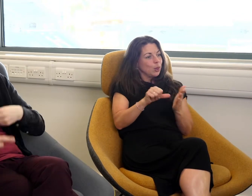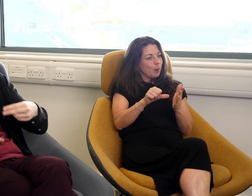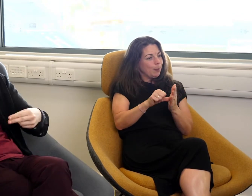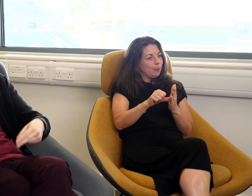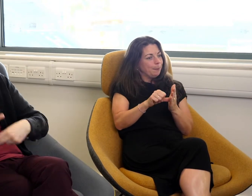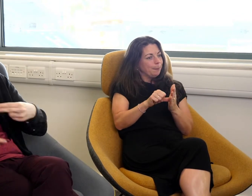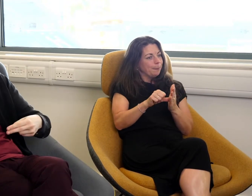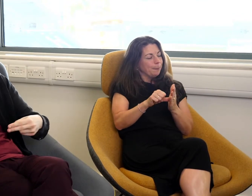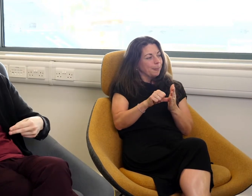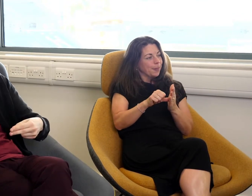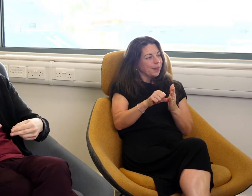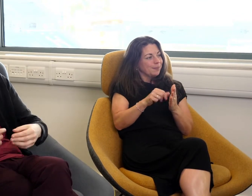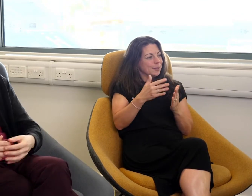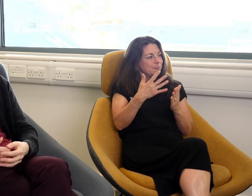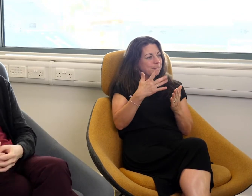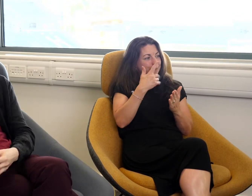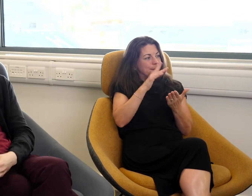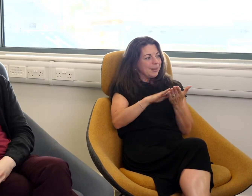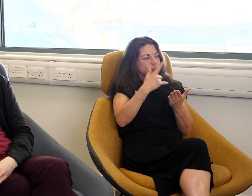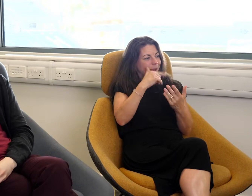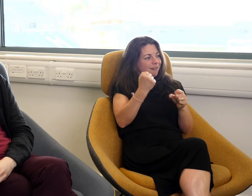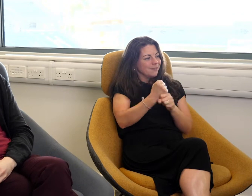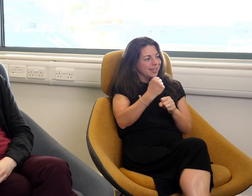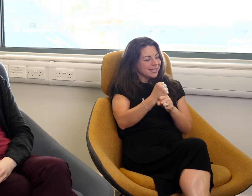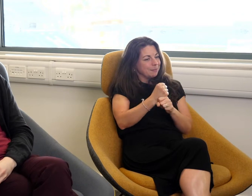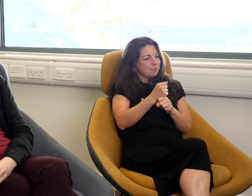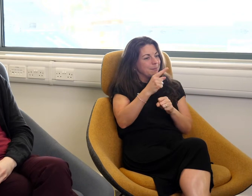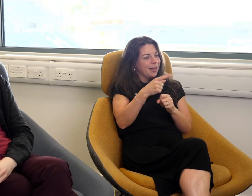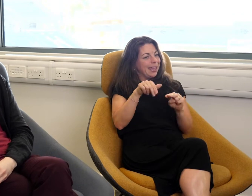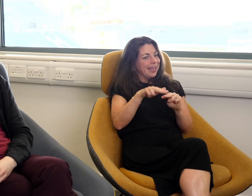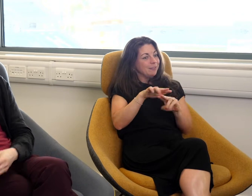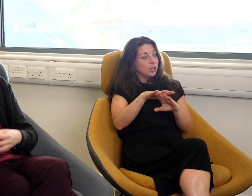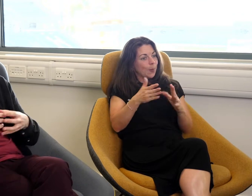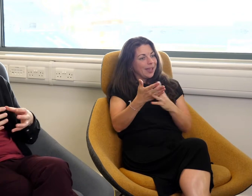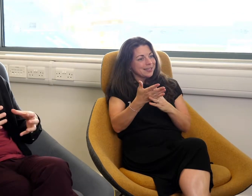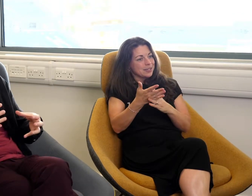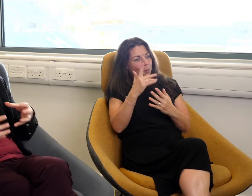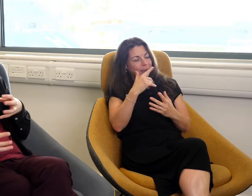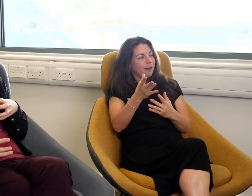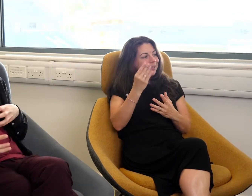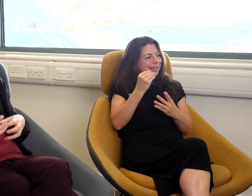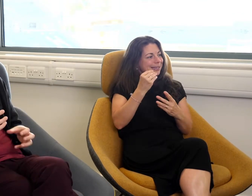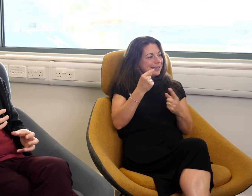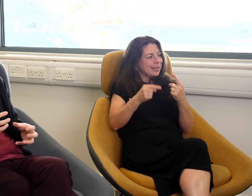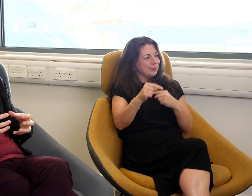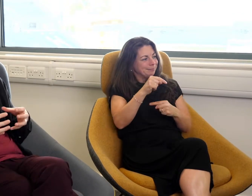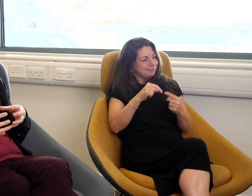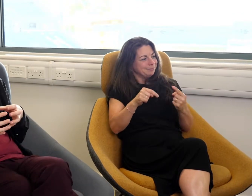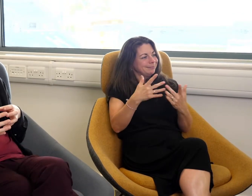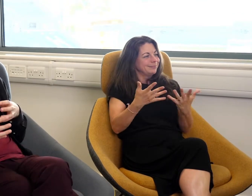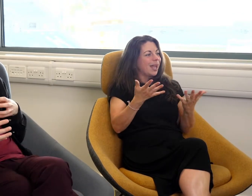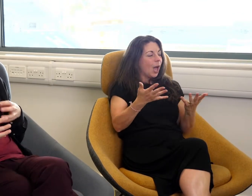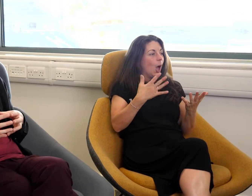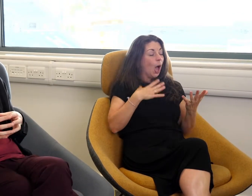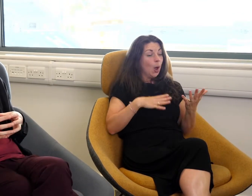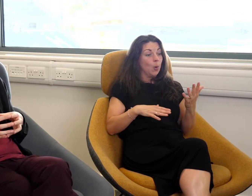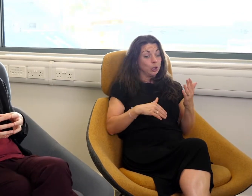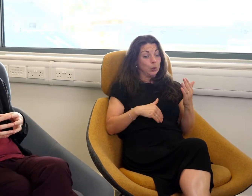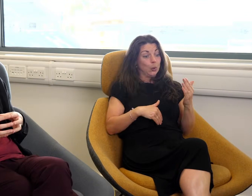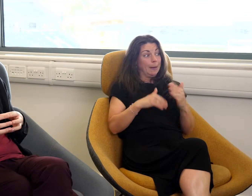and we can't fix them, if that makes sense. So I very much want to try to build bridges and kind of break down barriers so that I can